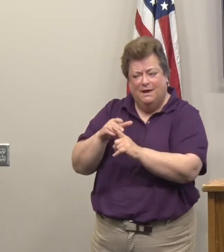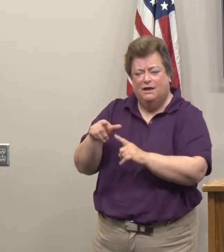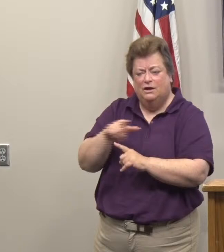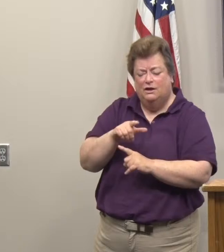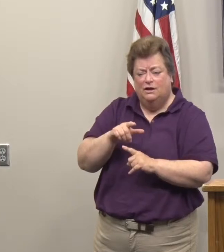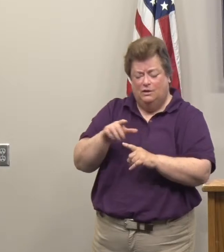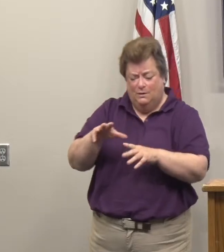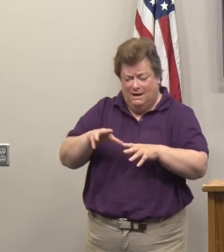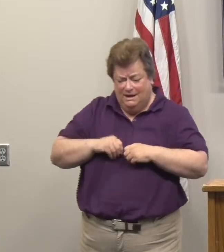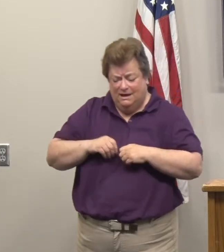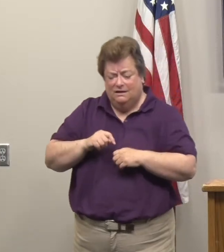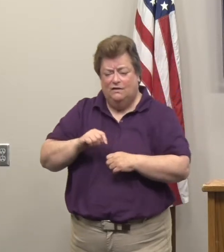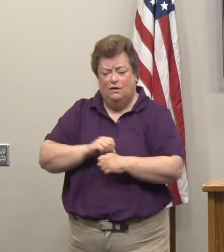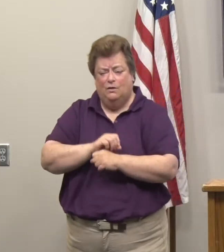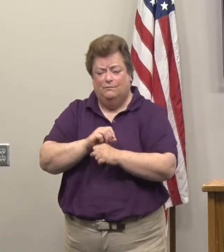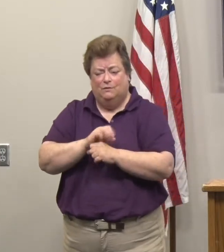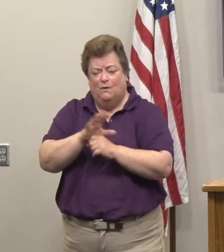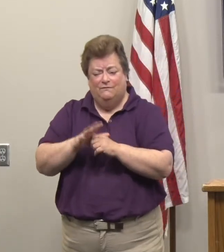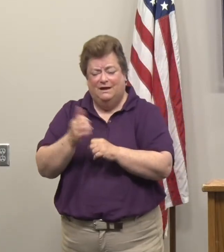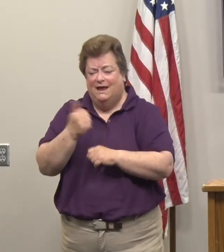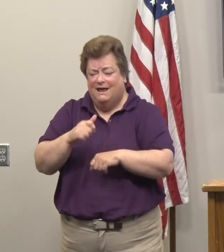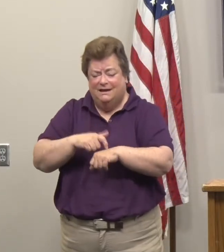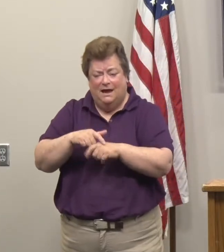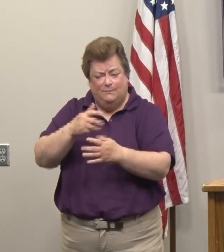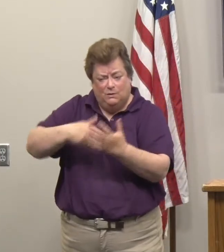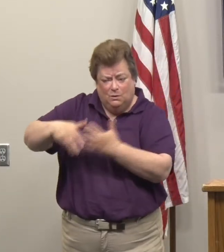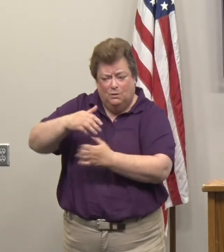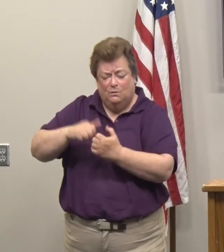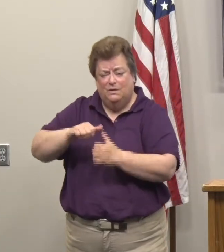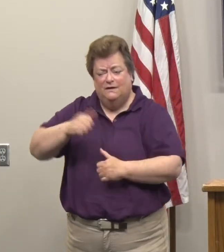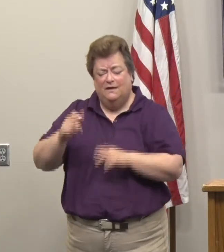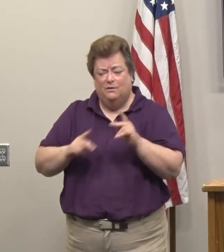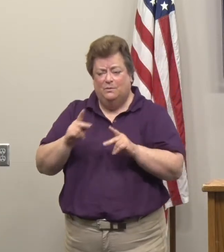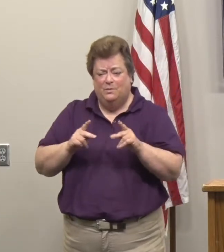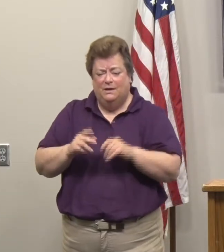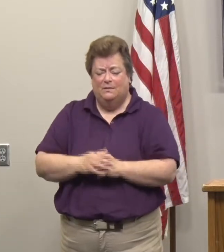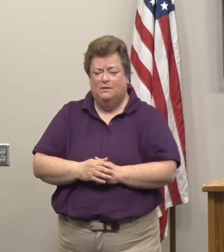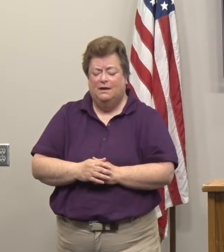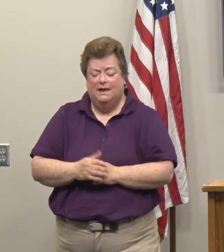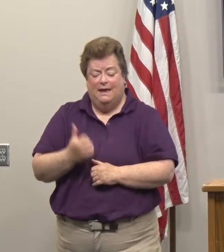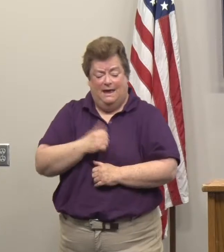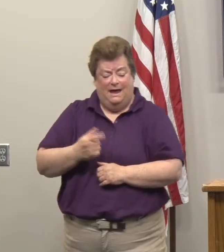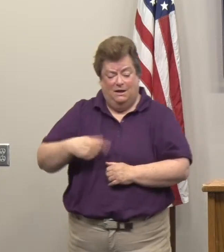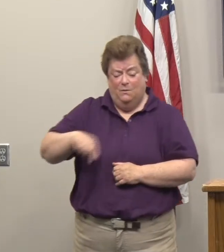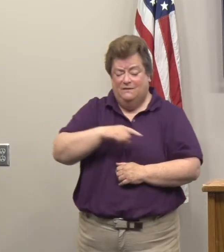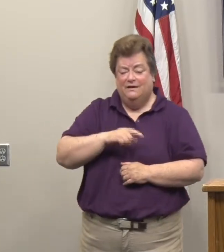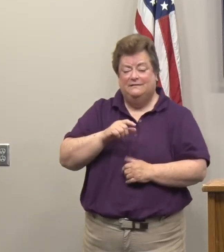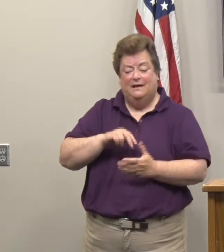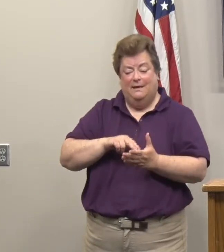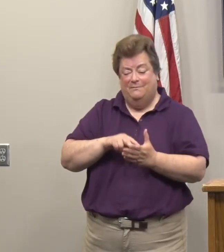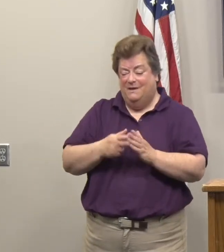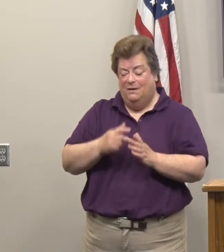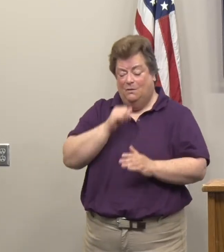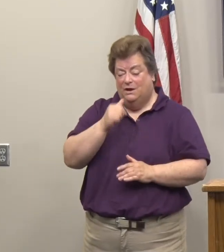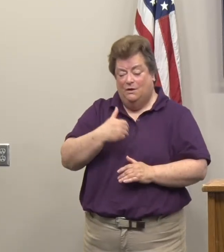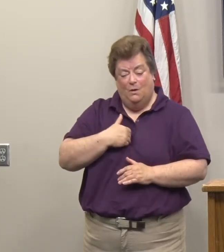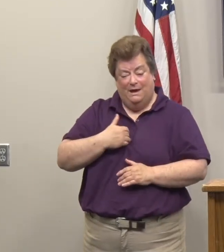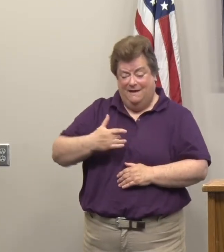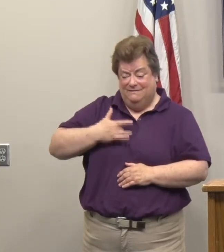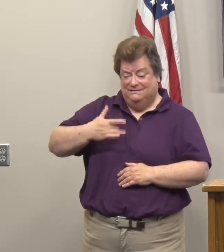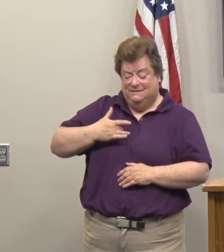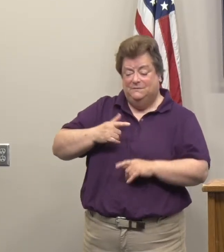of contracting the virus anytime you're out among other people. Any one of us can be an asymptomatic carrier of the virus and unknowingly